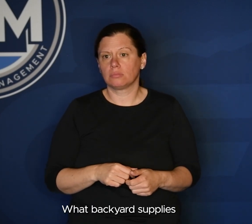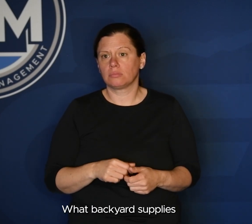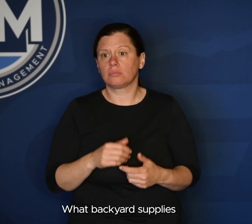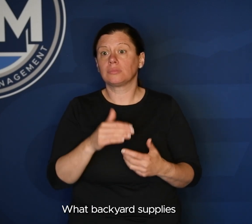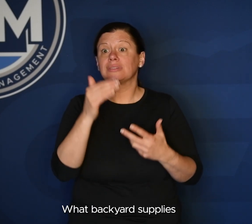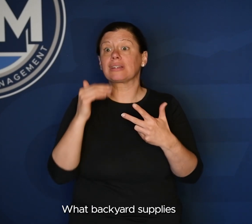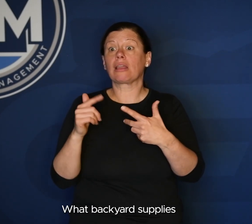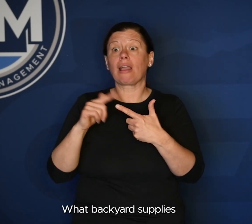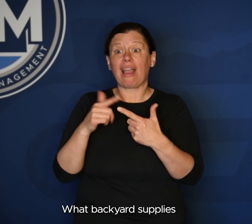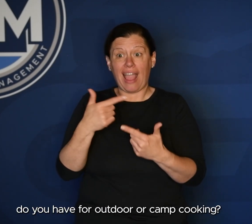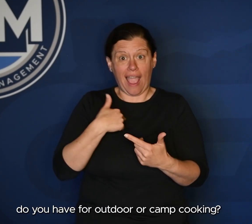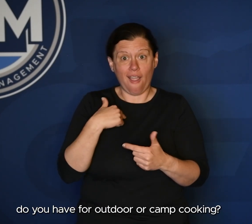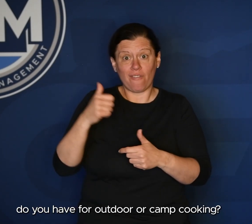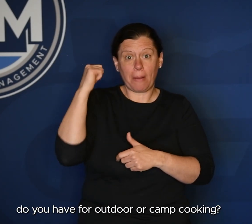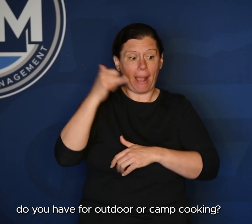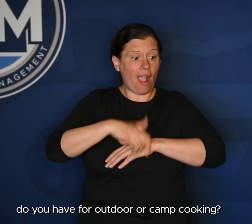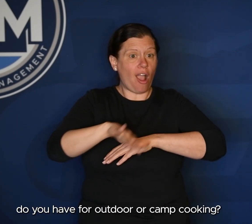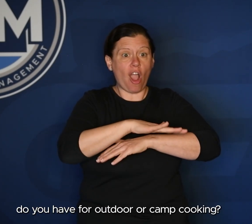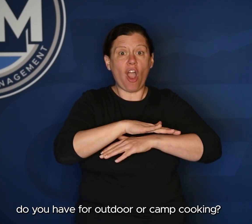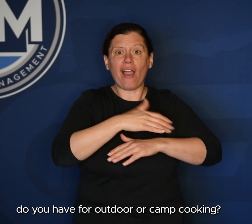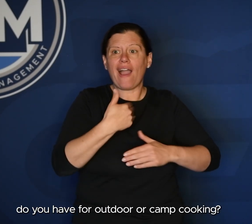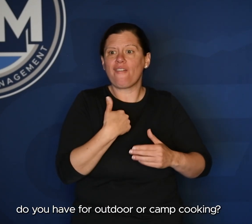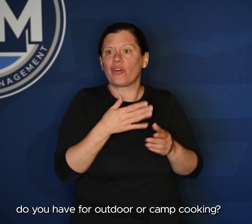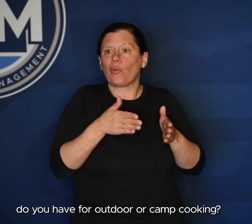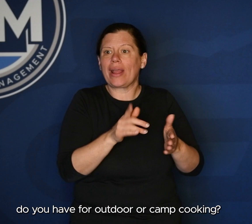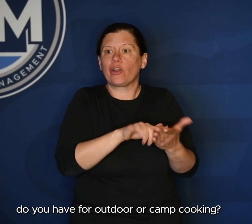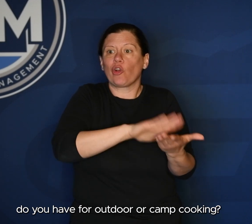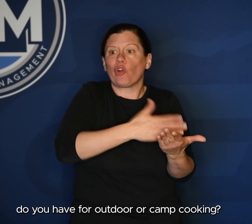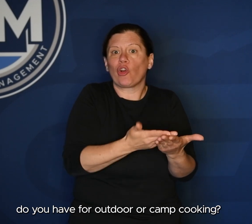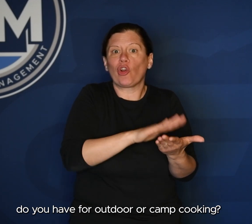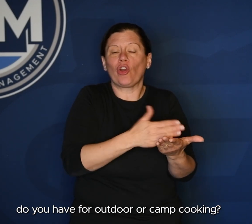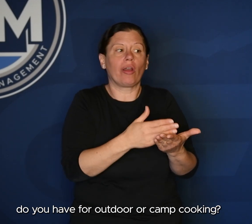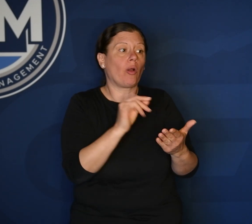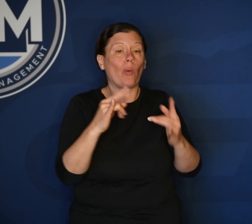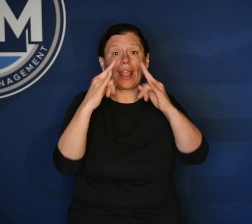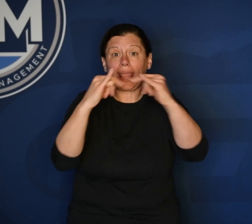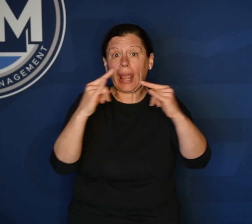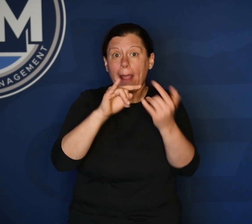What backyard supplies do you have for outdoor or camp cooking?